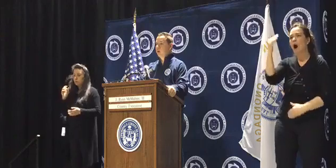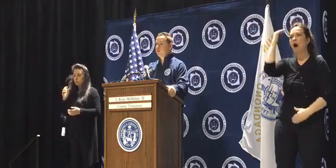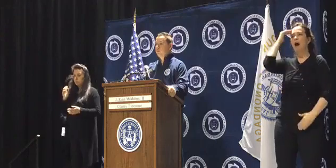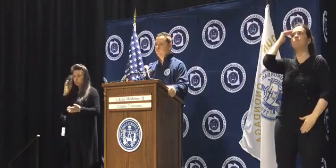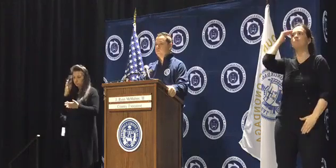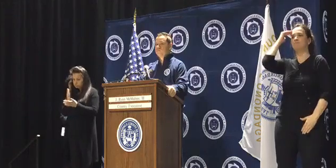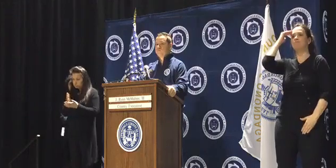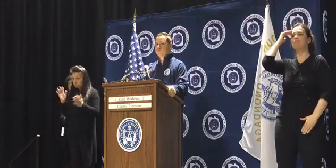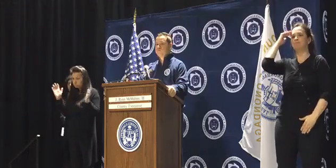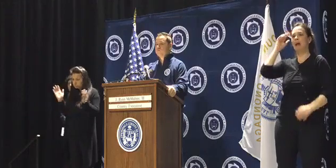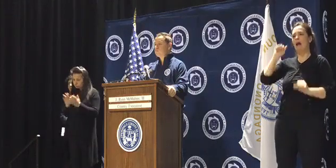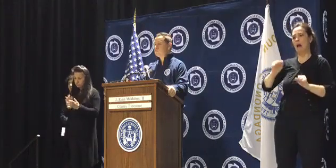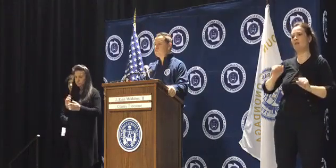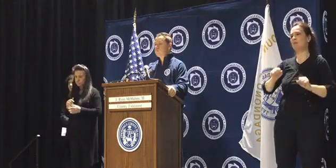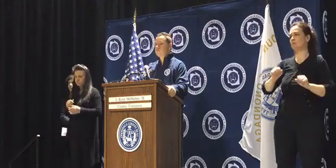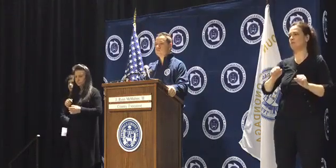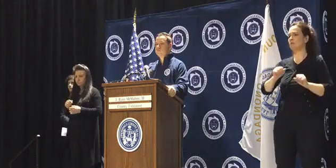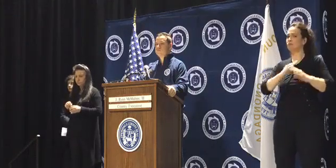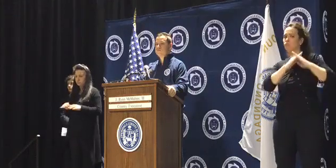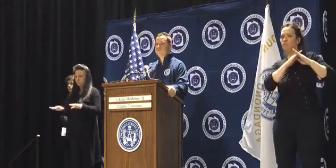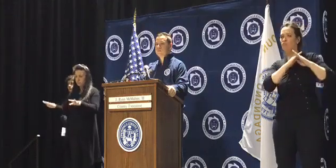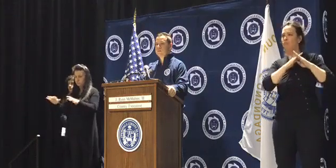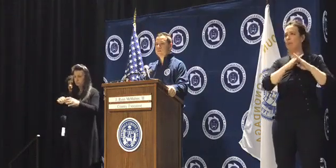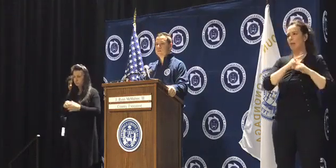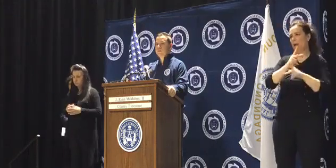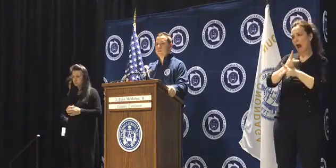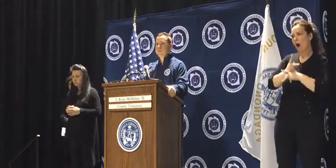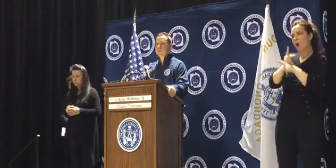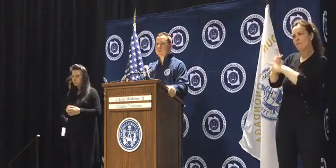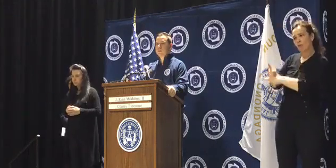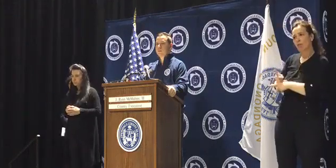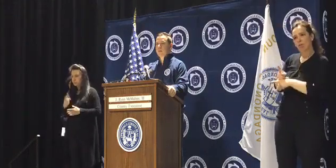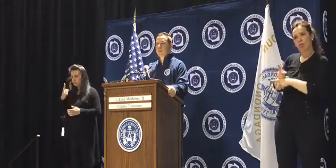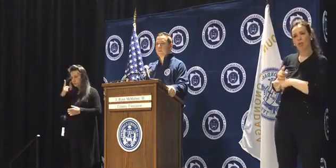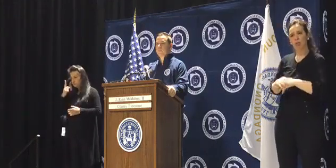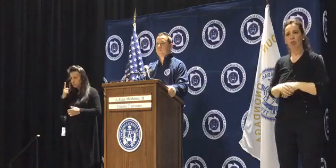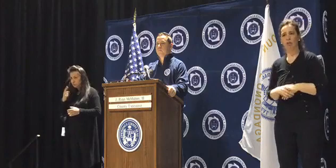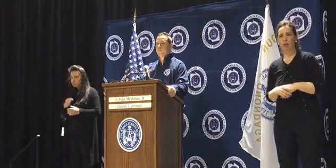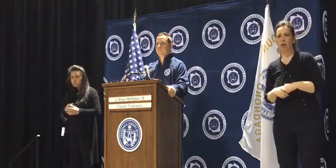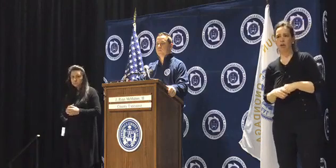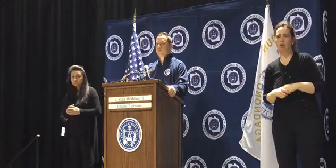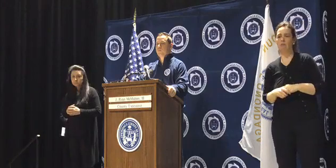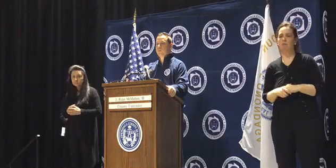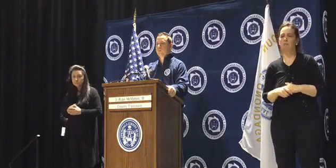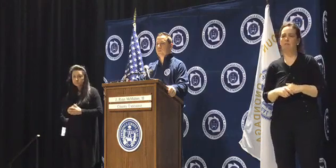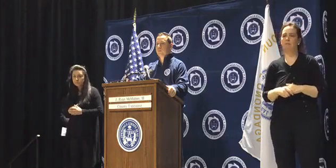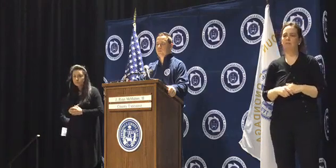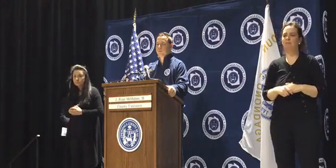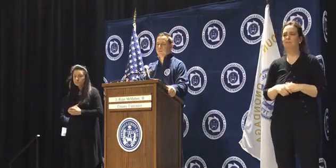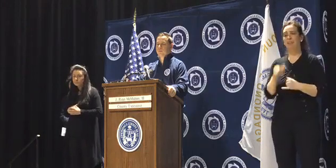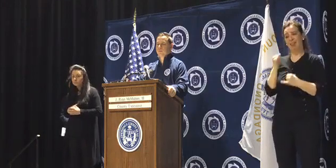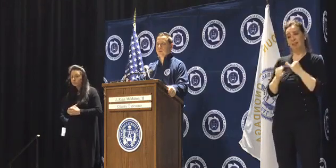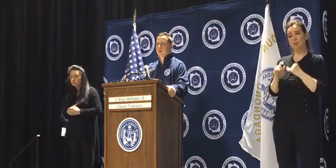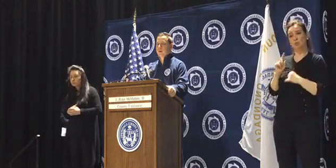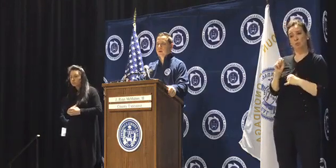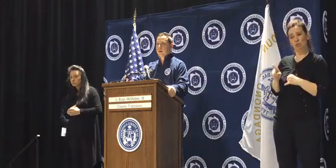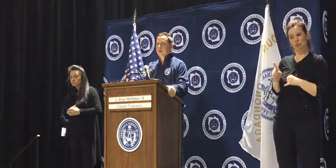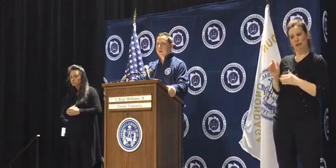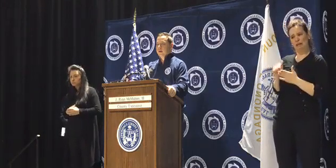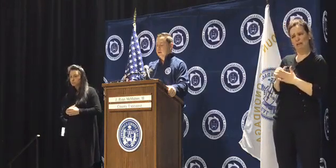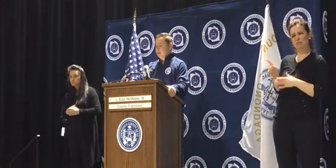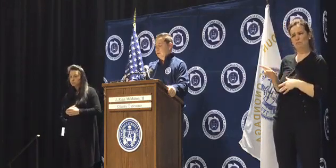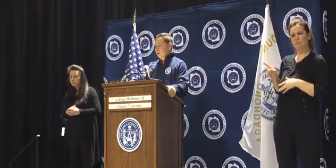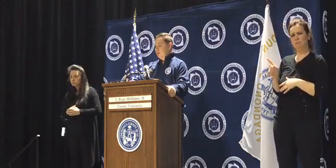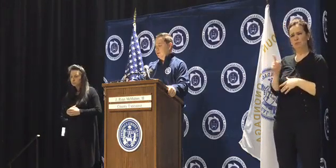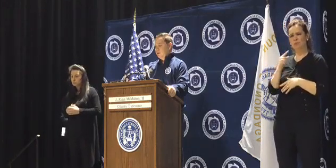One more question. As of now, is there any plans for schools to reopen again, or should they be planning to cancel in preference of